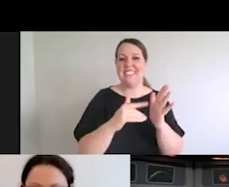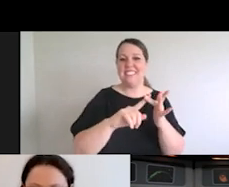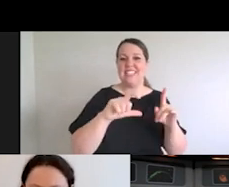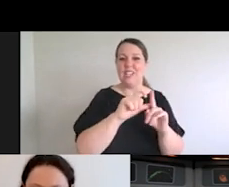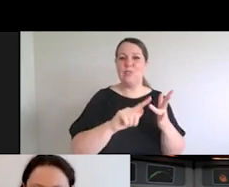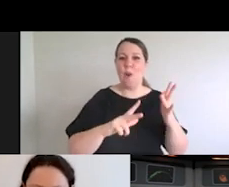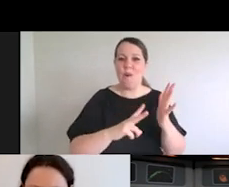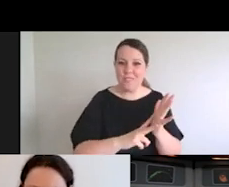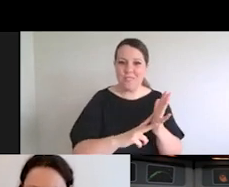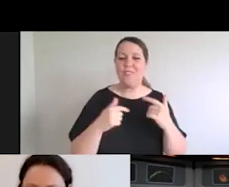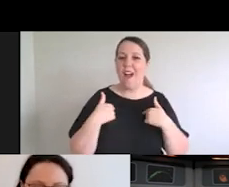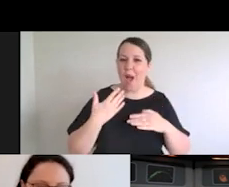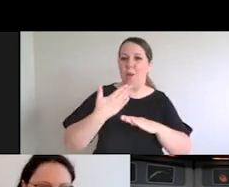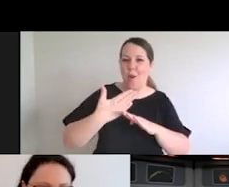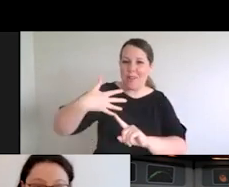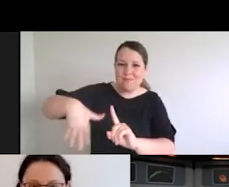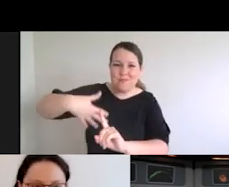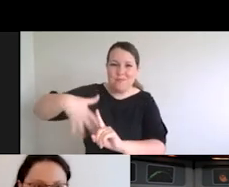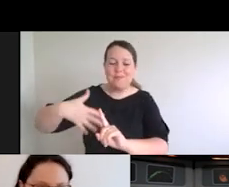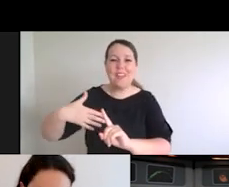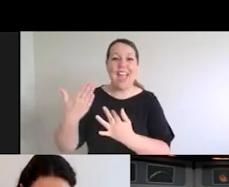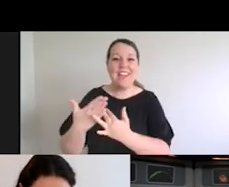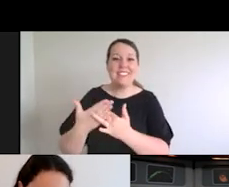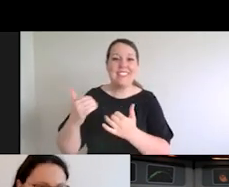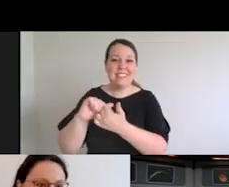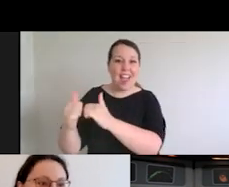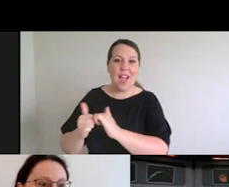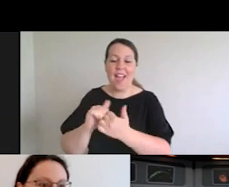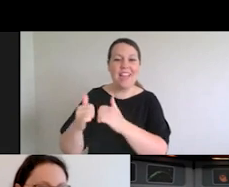behind the scenes in the Access Alliance Secretariat.